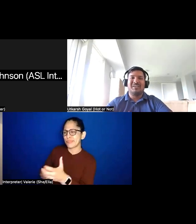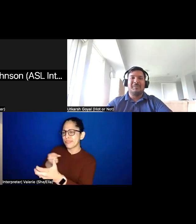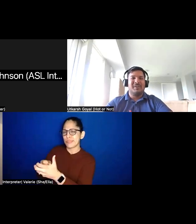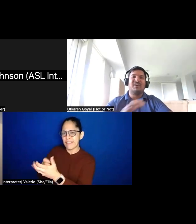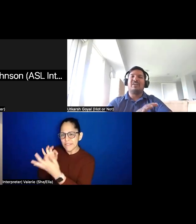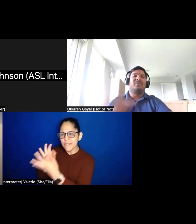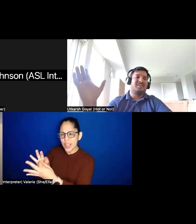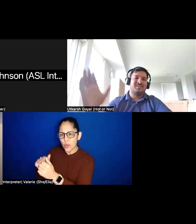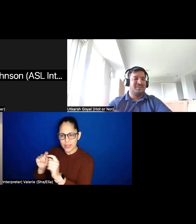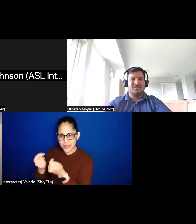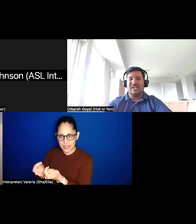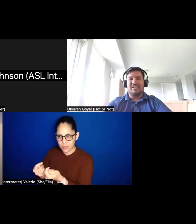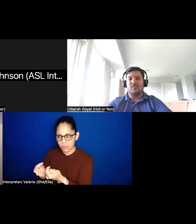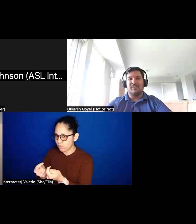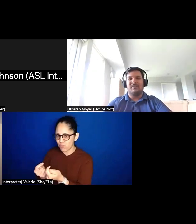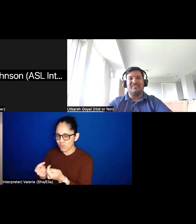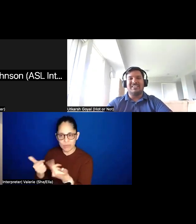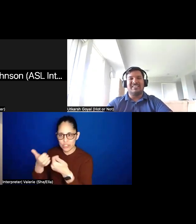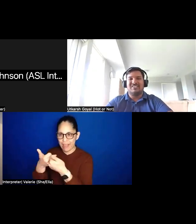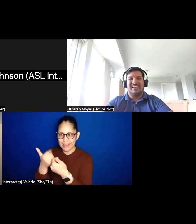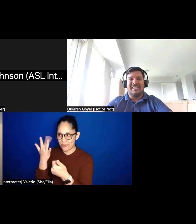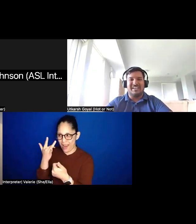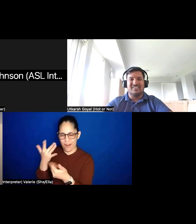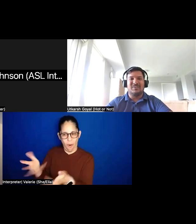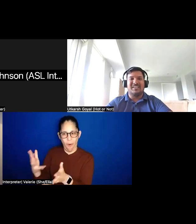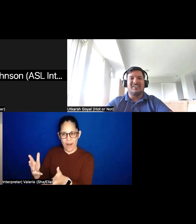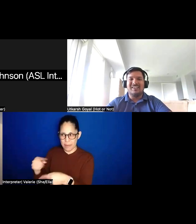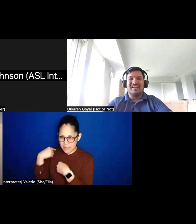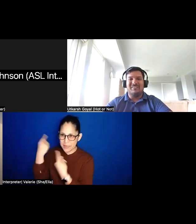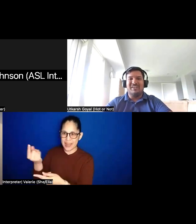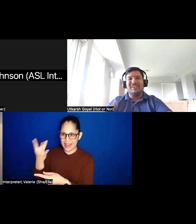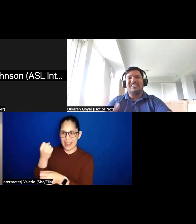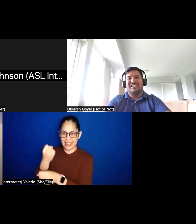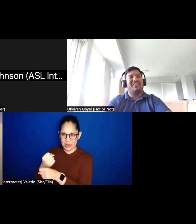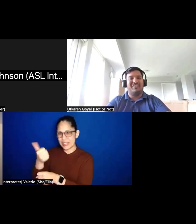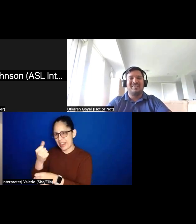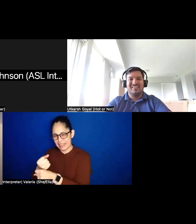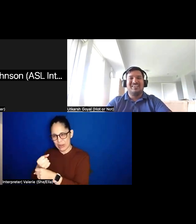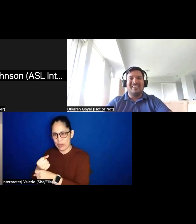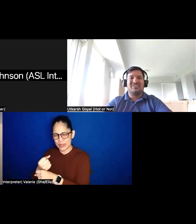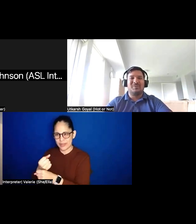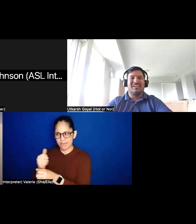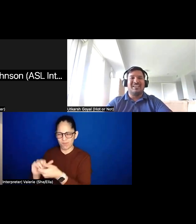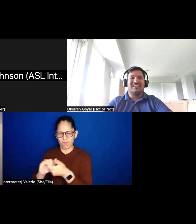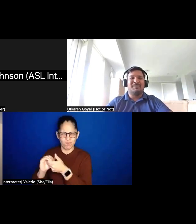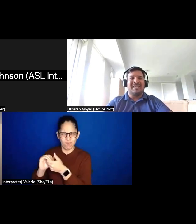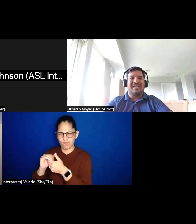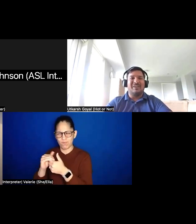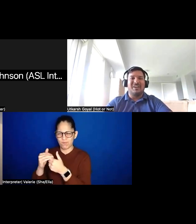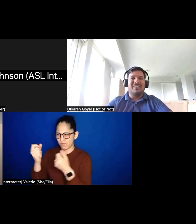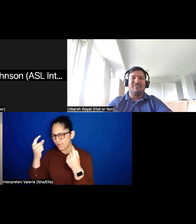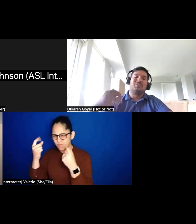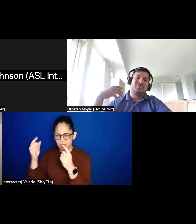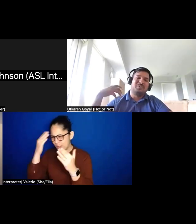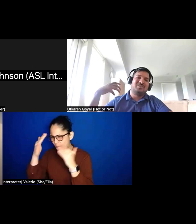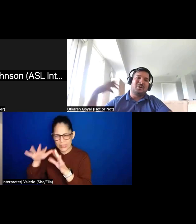have been working for, the last whatever 5, 6 years or 8, 10 years together. And we know each other very well, right? So it's practically,